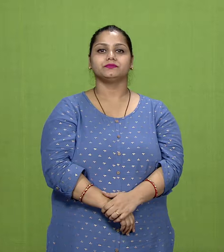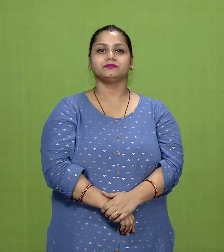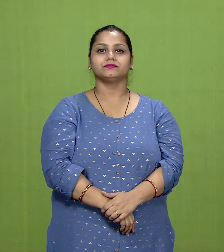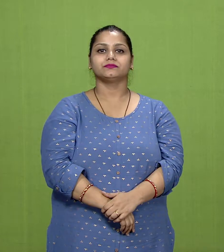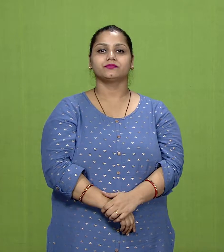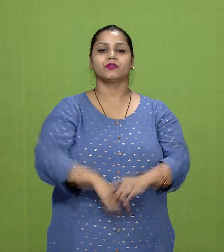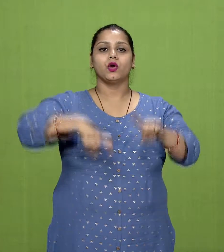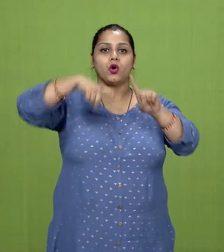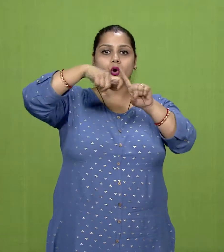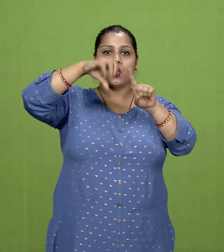Koshala,